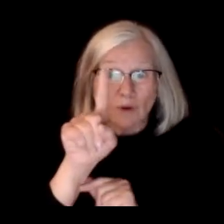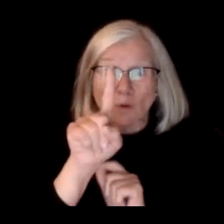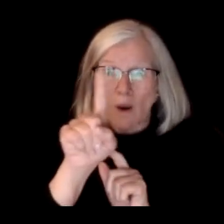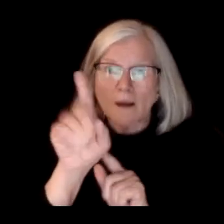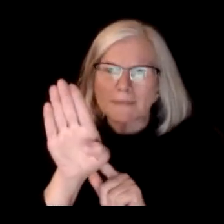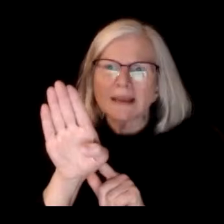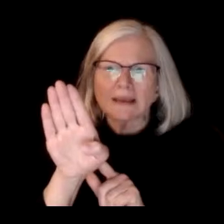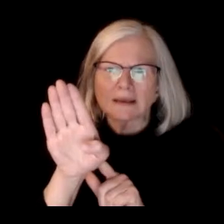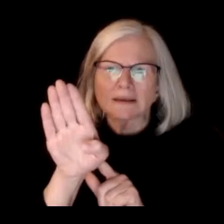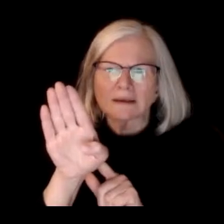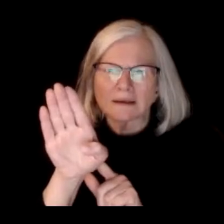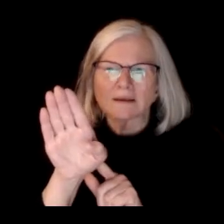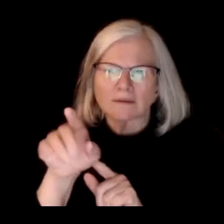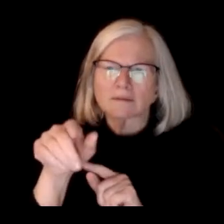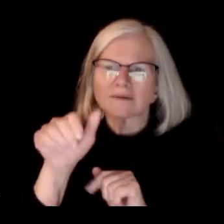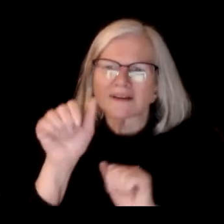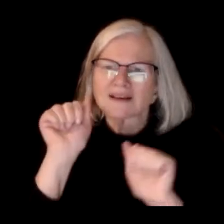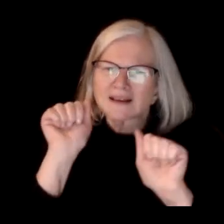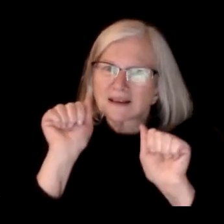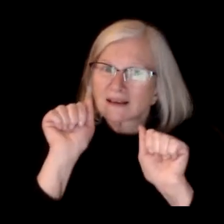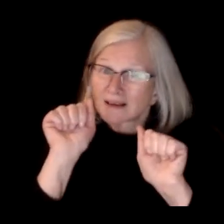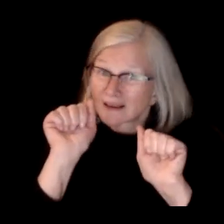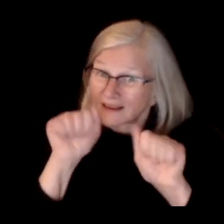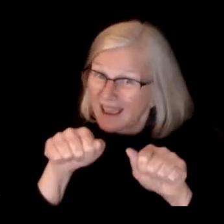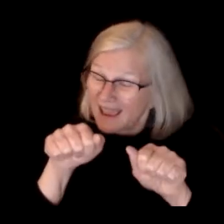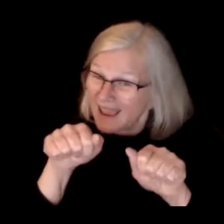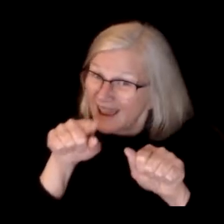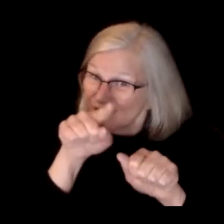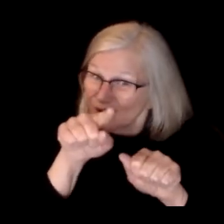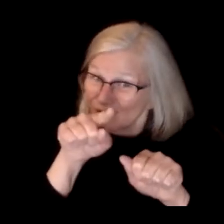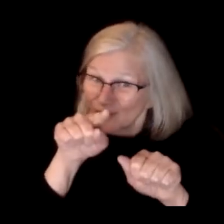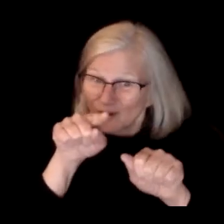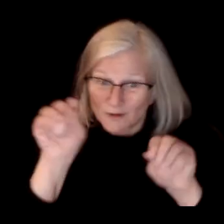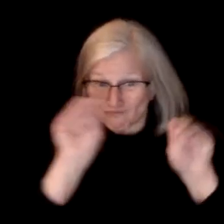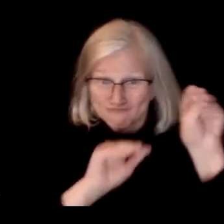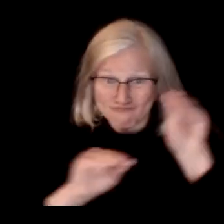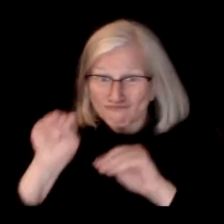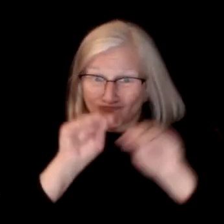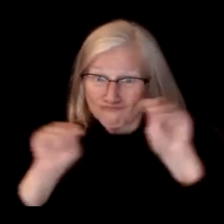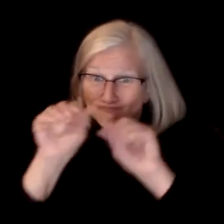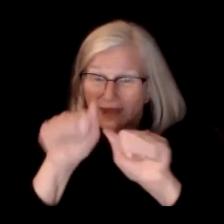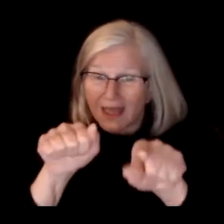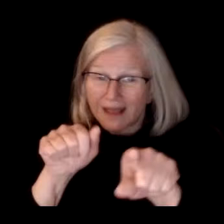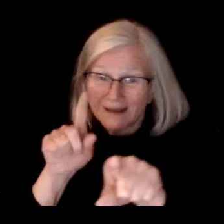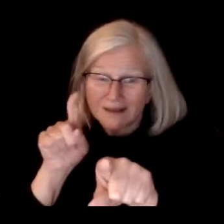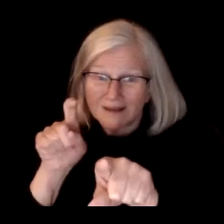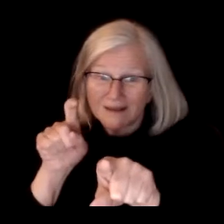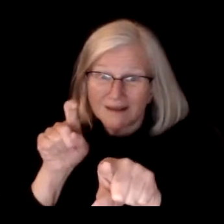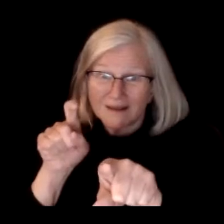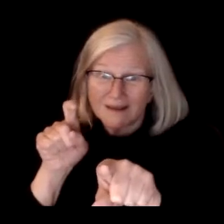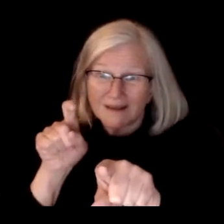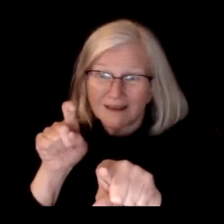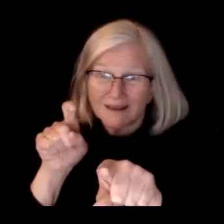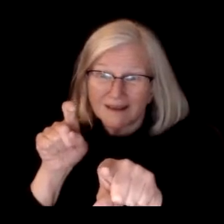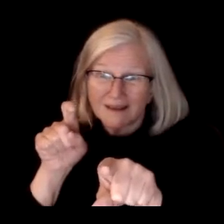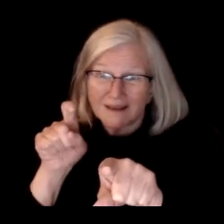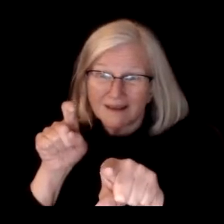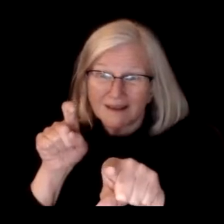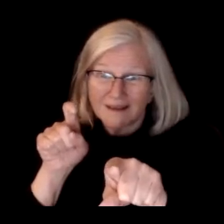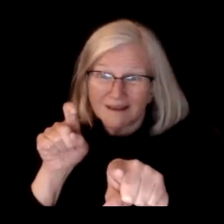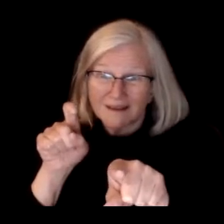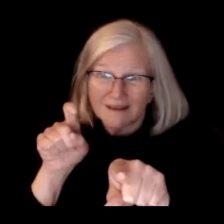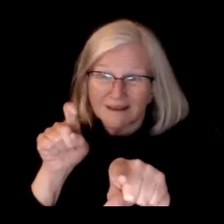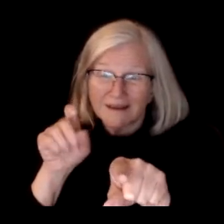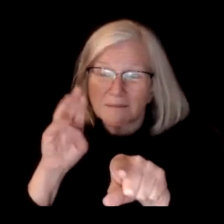Well, those are good questions, and indeed we are learning a lot from these first weeks of